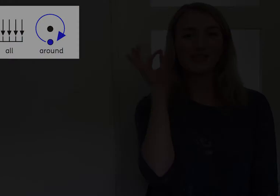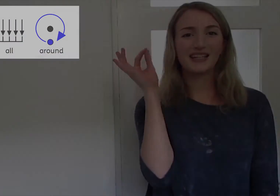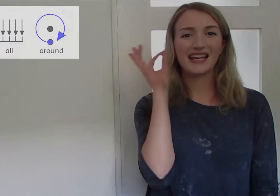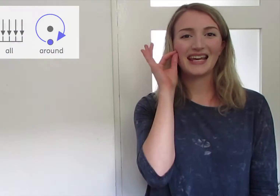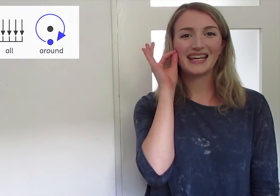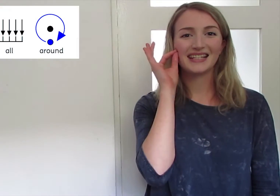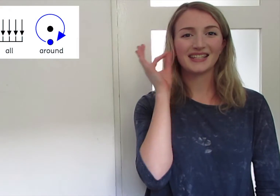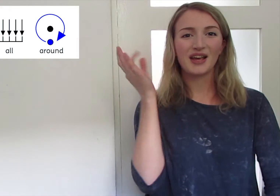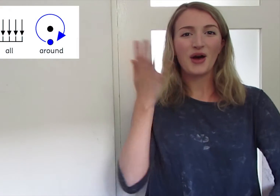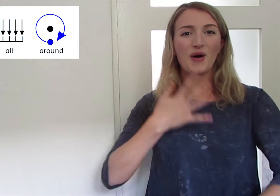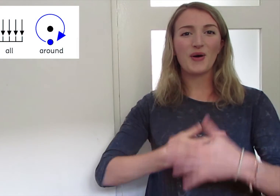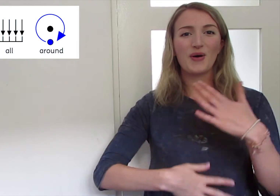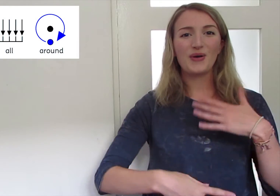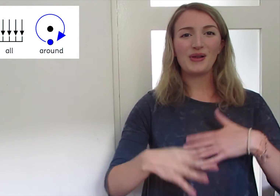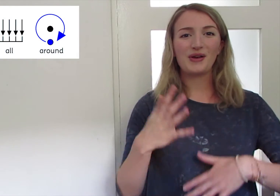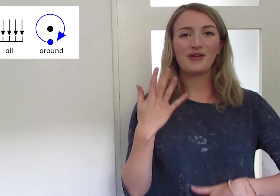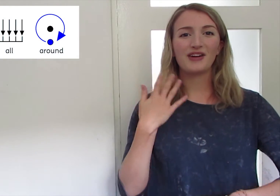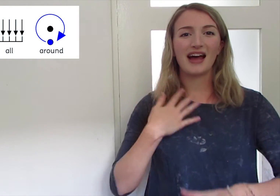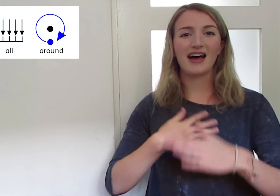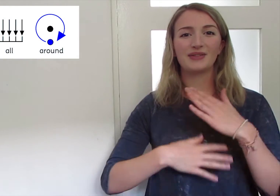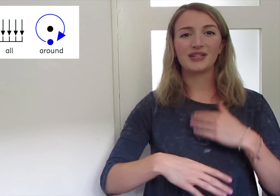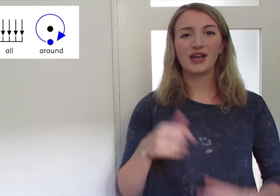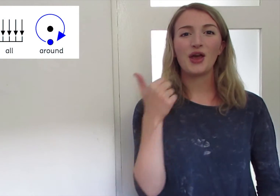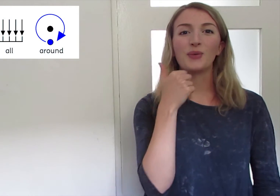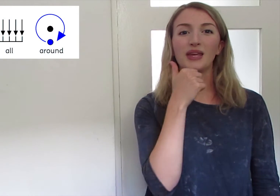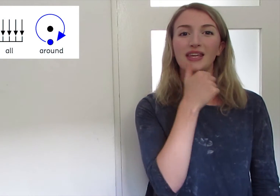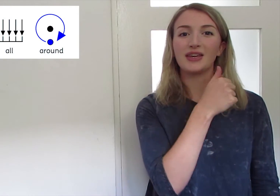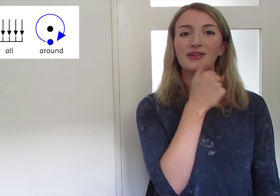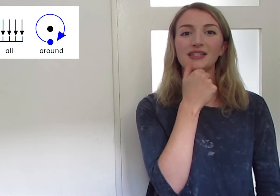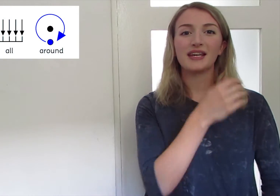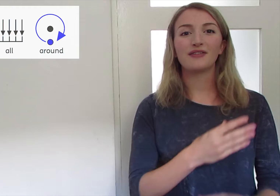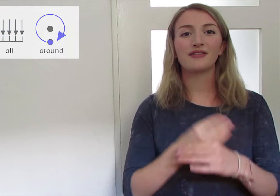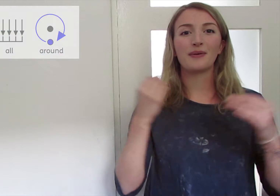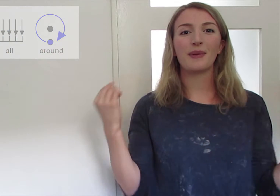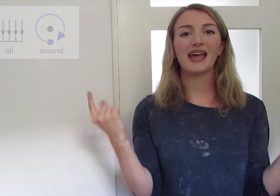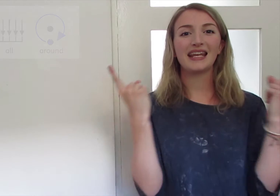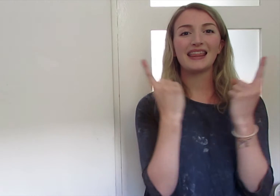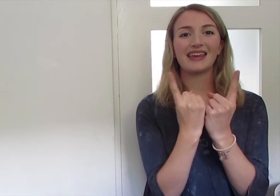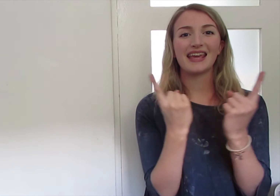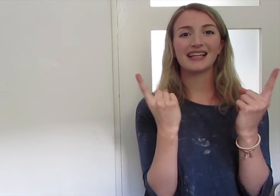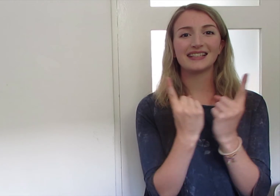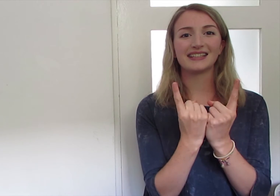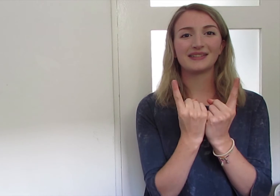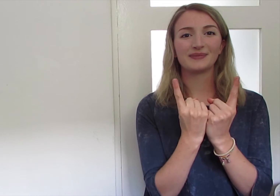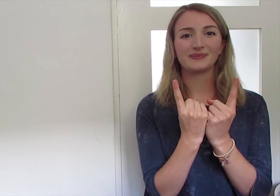Water is all around, we use it for many things.